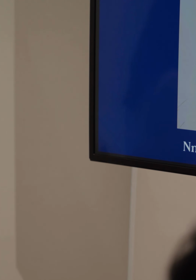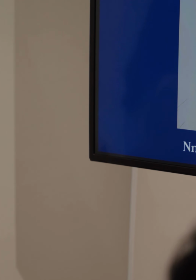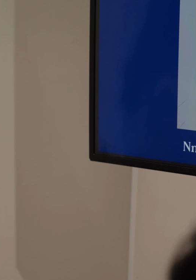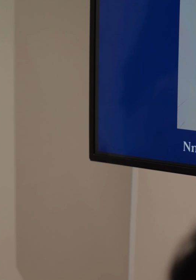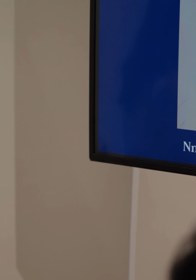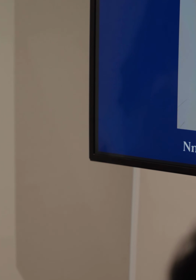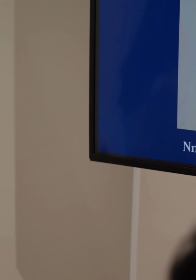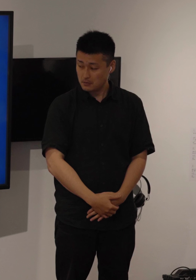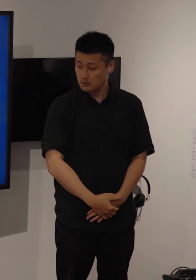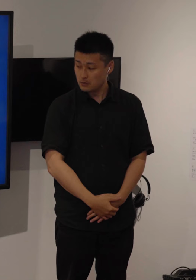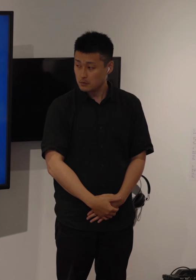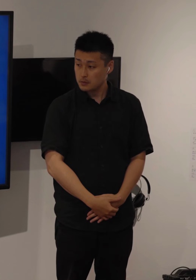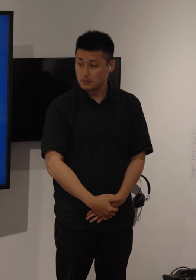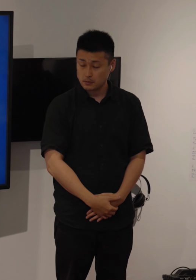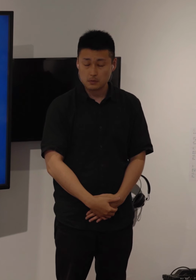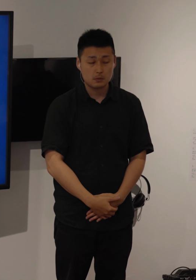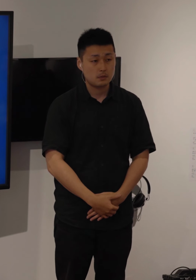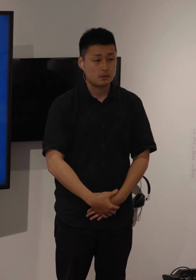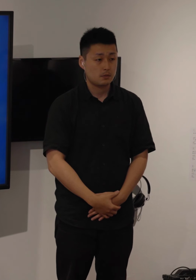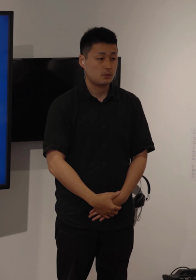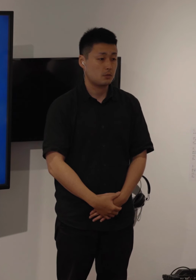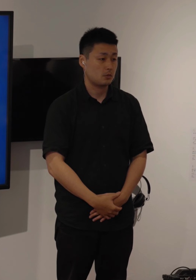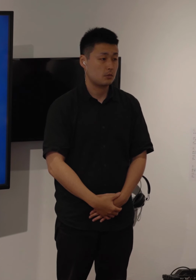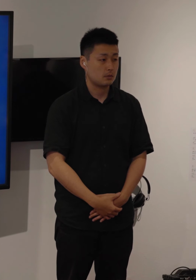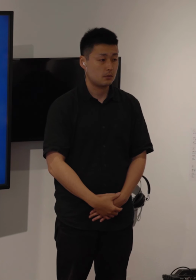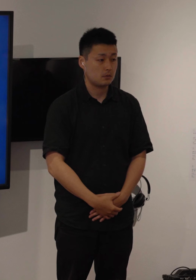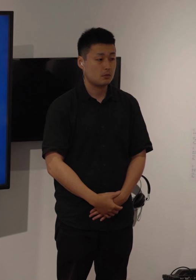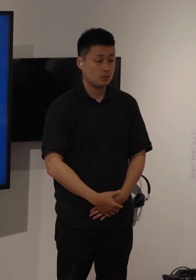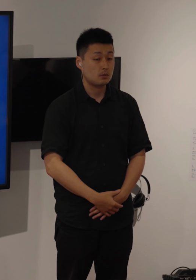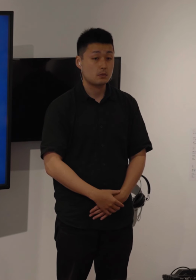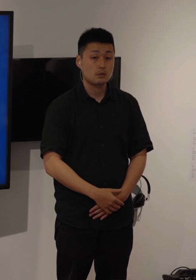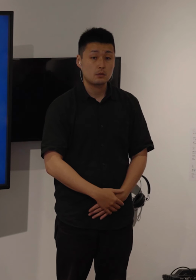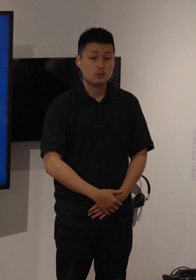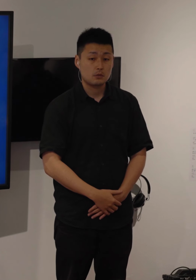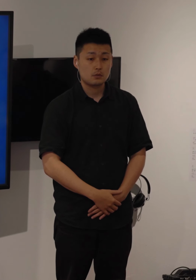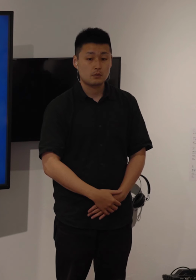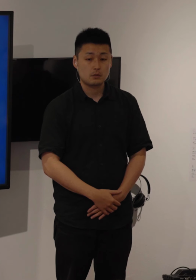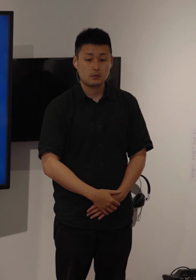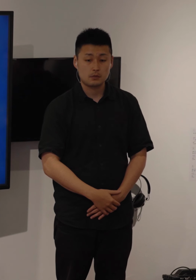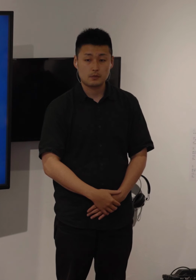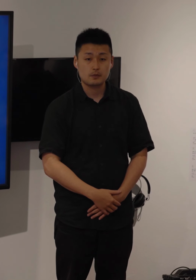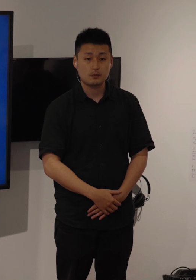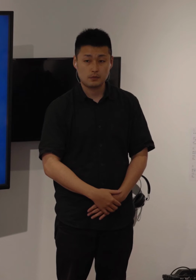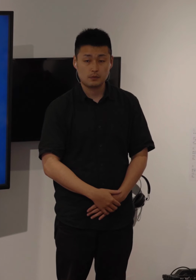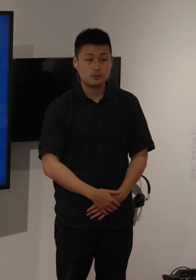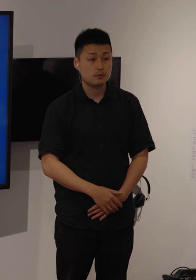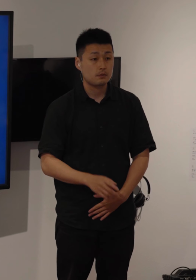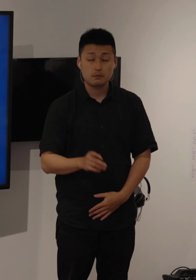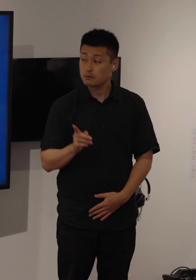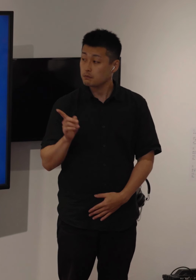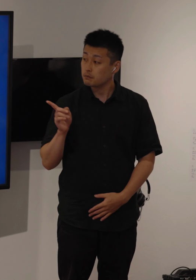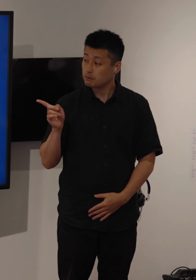incredible. But this is where the press comes into it. And this is the 2 different sides of the press in the